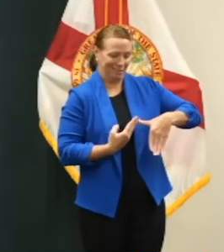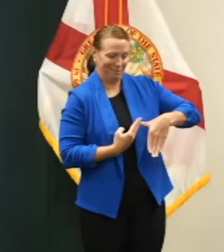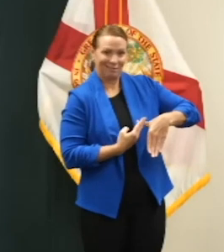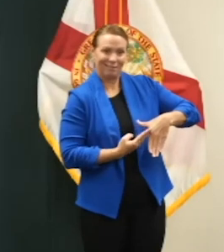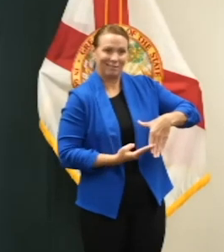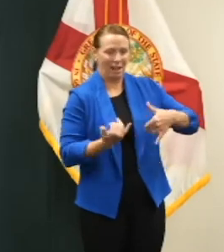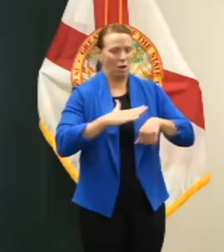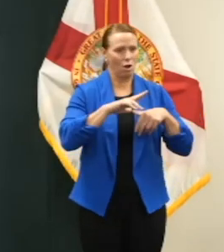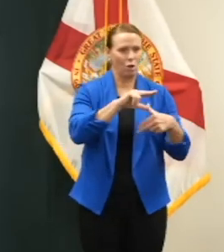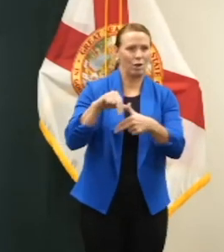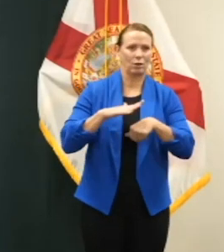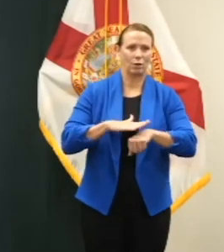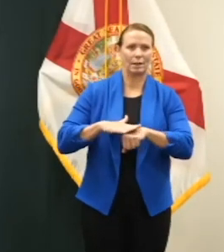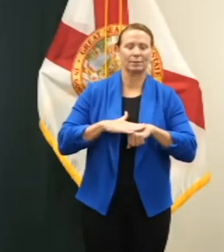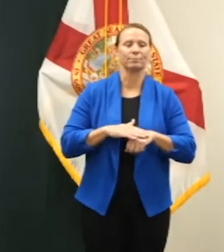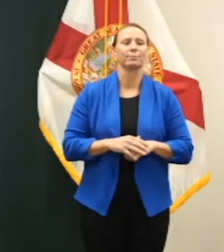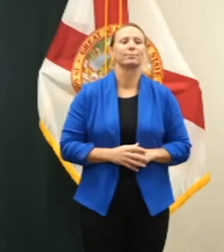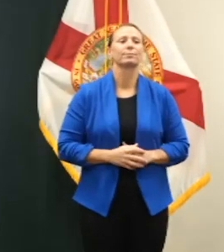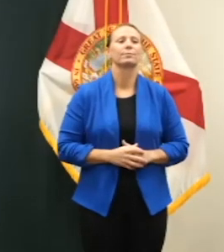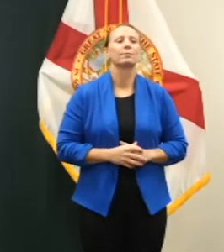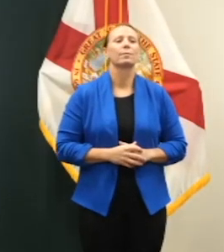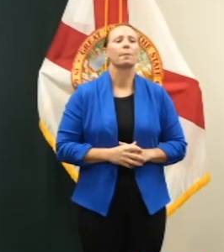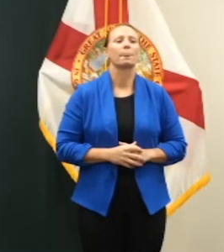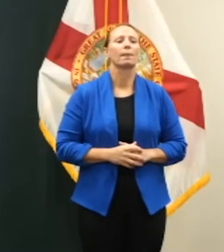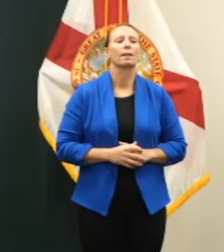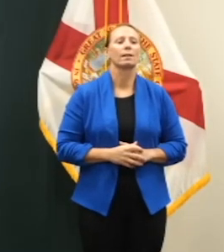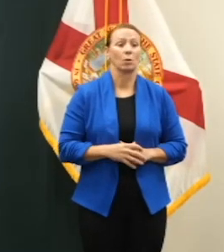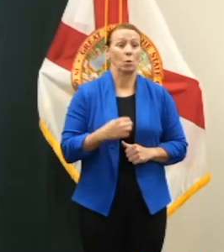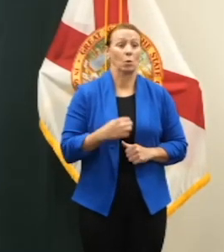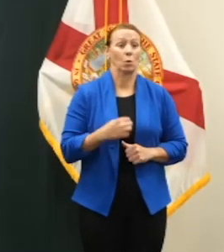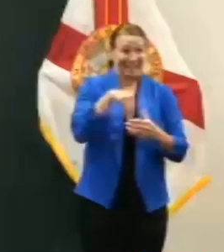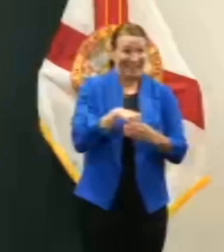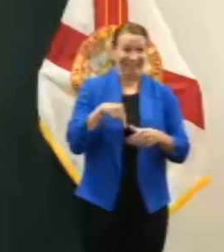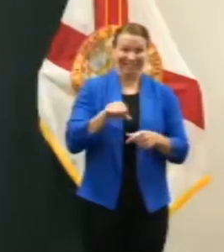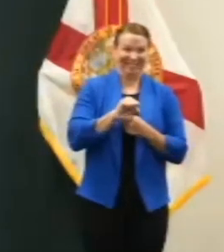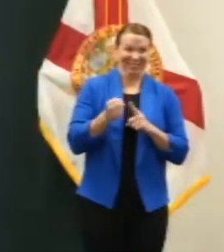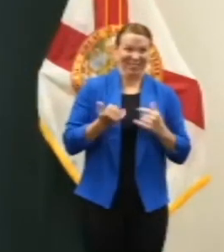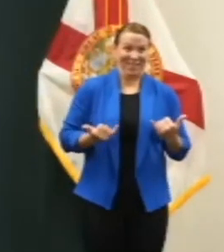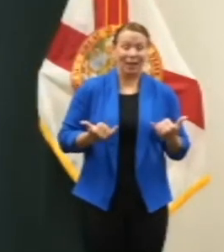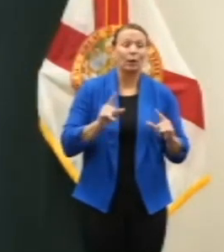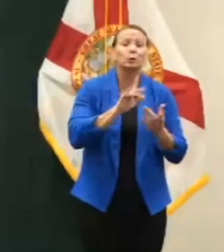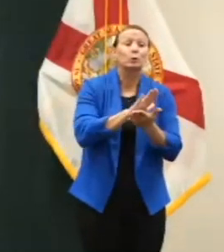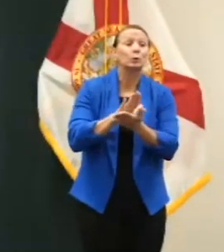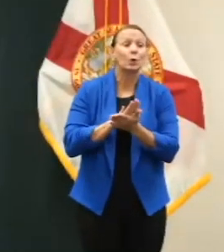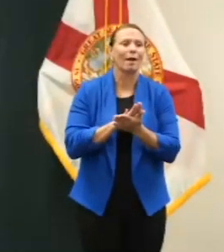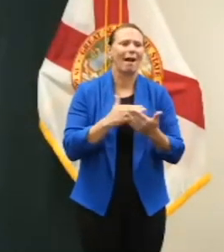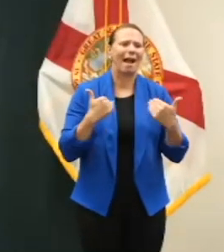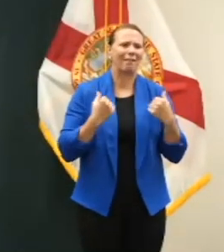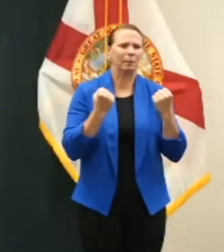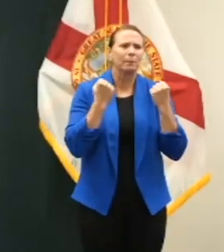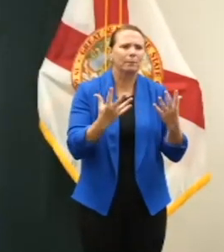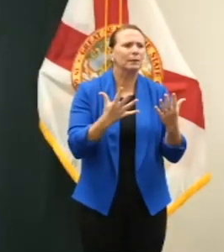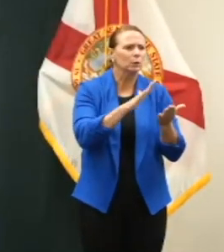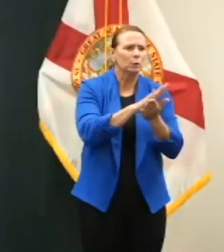wide. We are in a situation where the schools, there's been a number of school closures based on